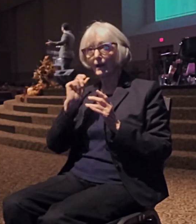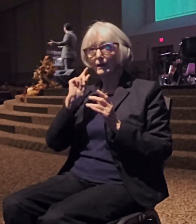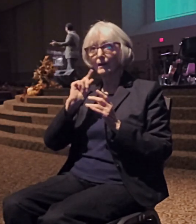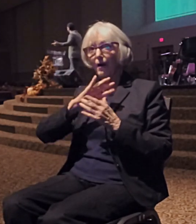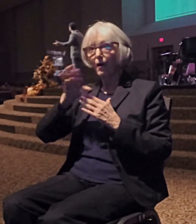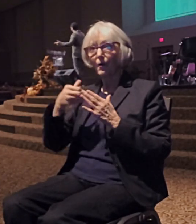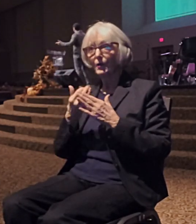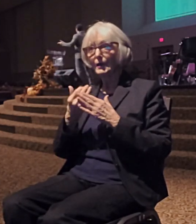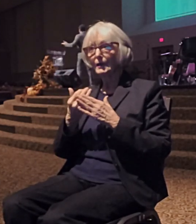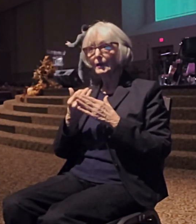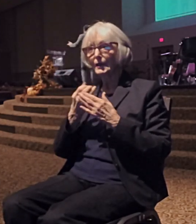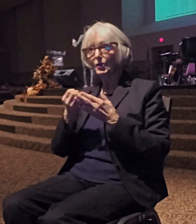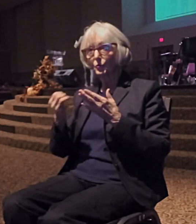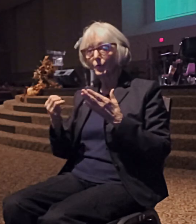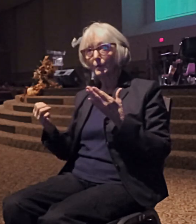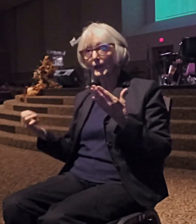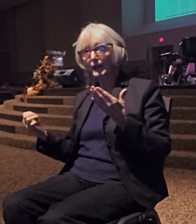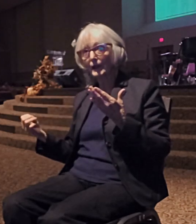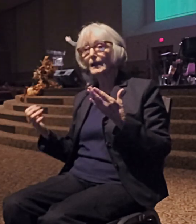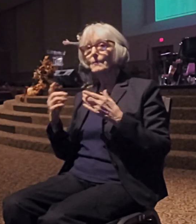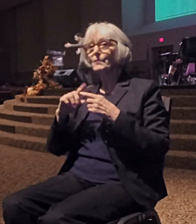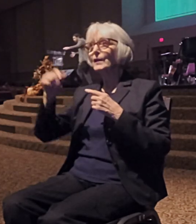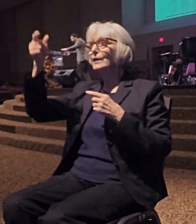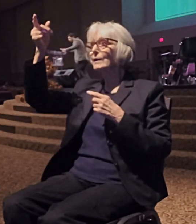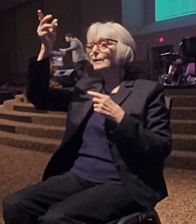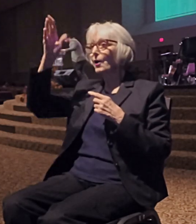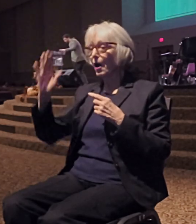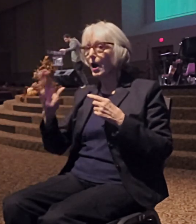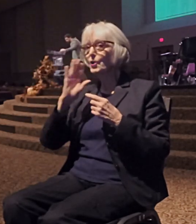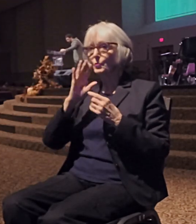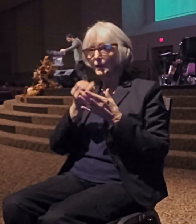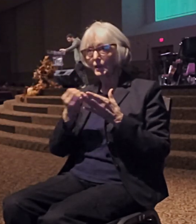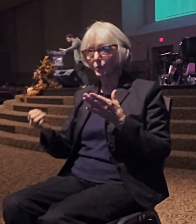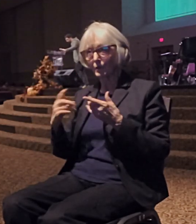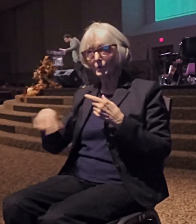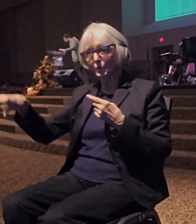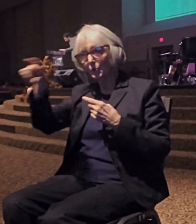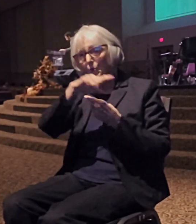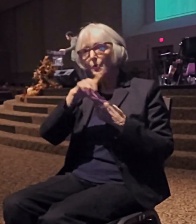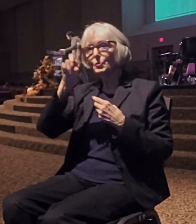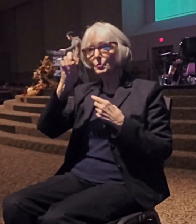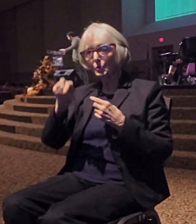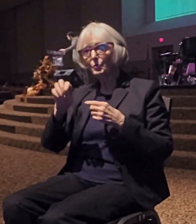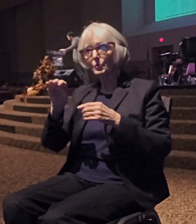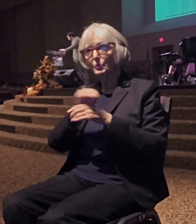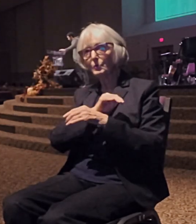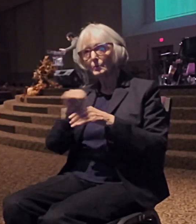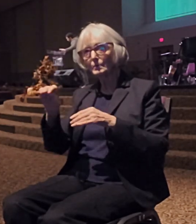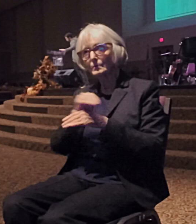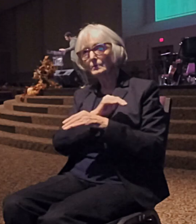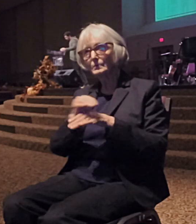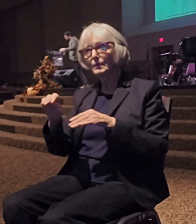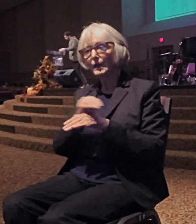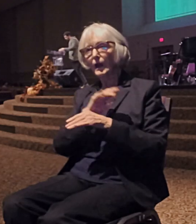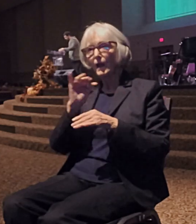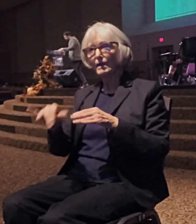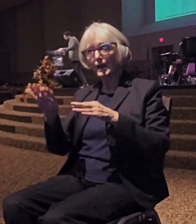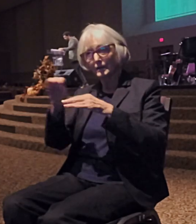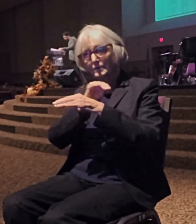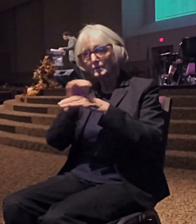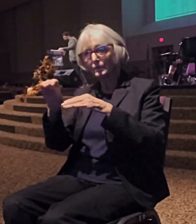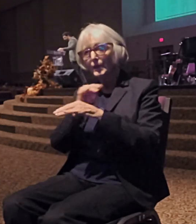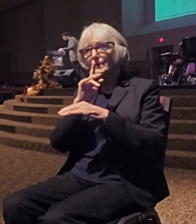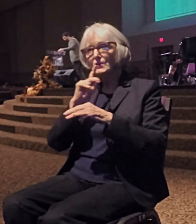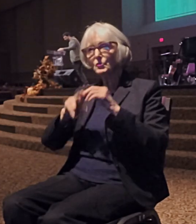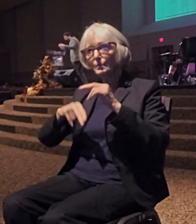equipping. Our job is to equip that we would go do the work of the ministry. And that work of the ministry is